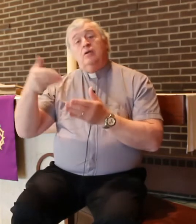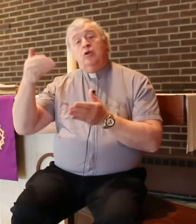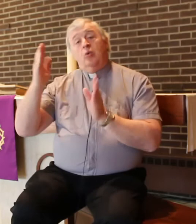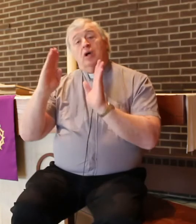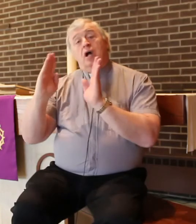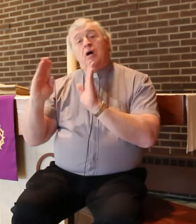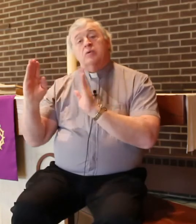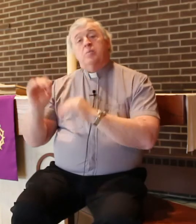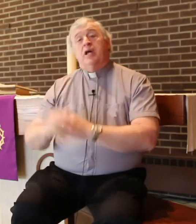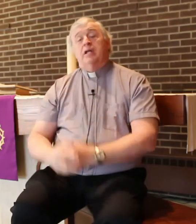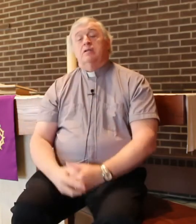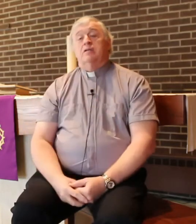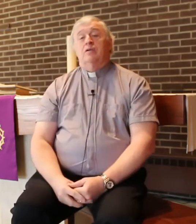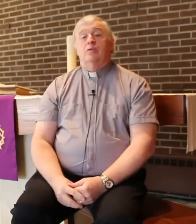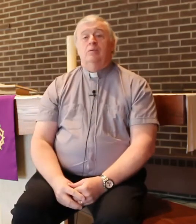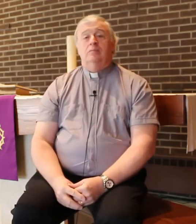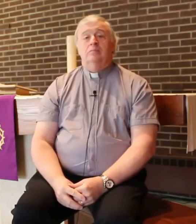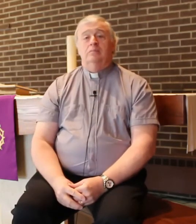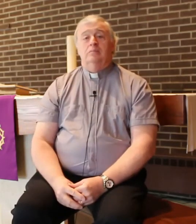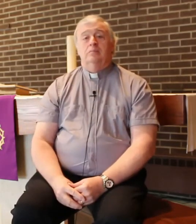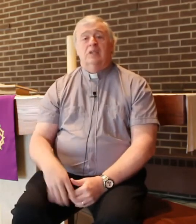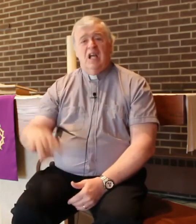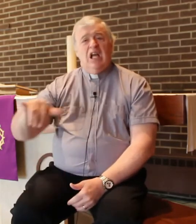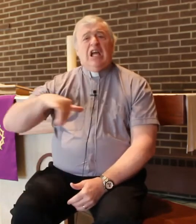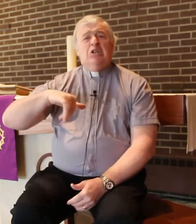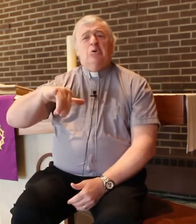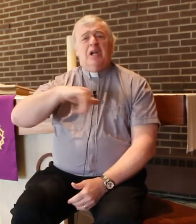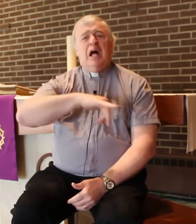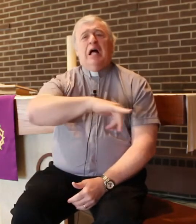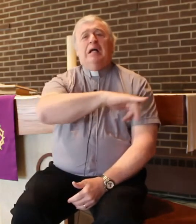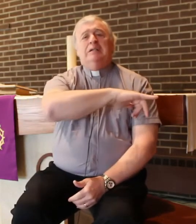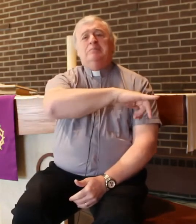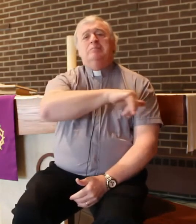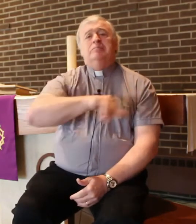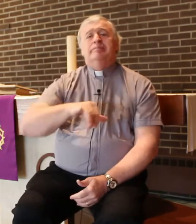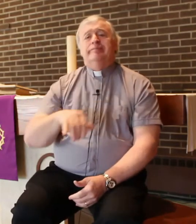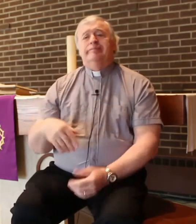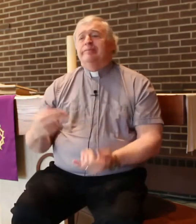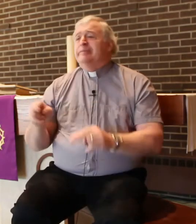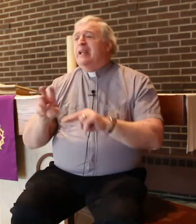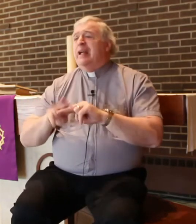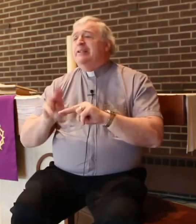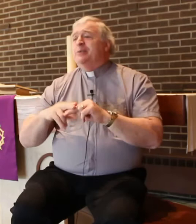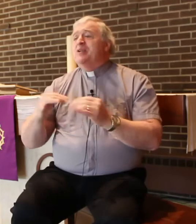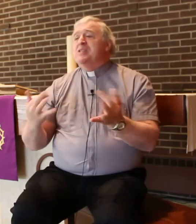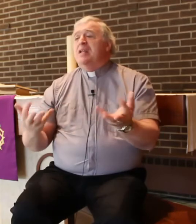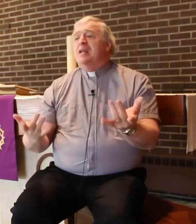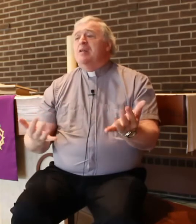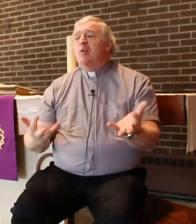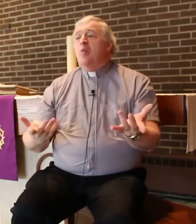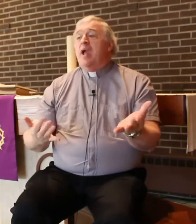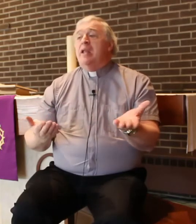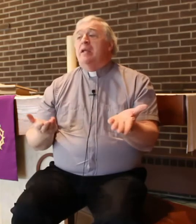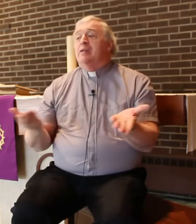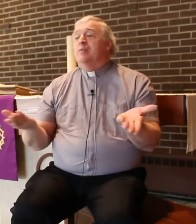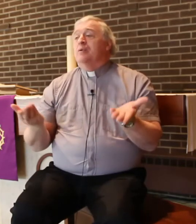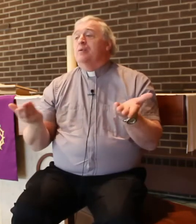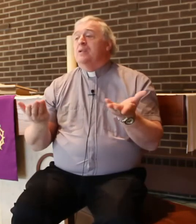knew what God was planning to do. And you and I, as we're sitting and we're waiting through this